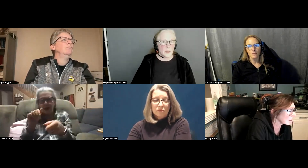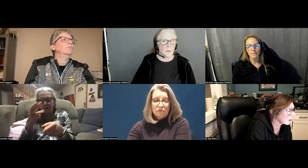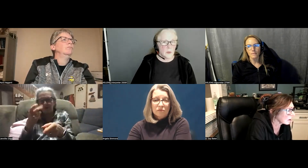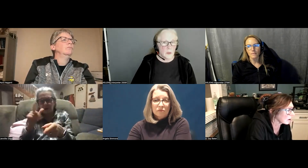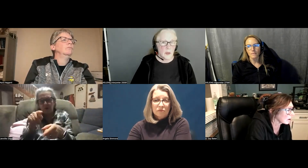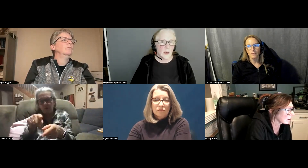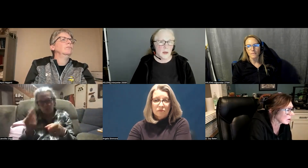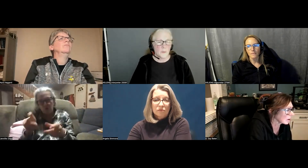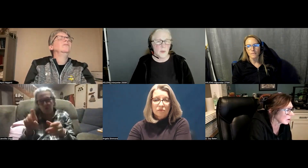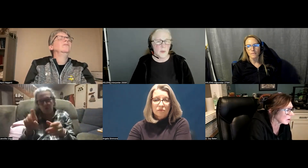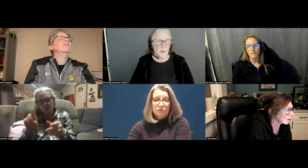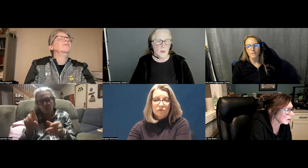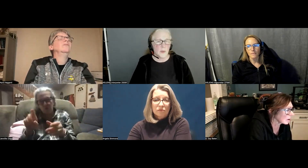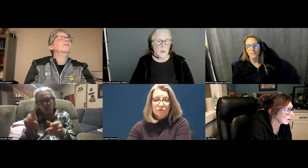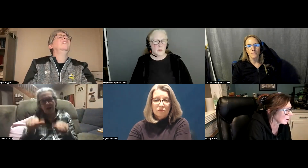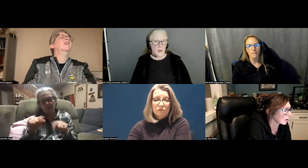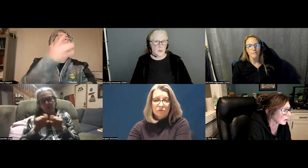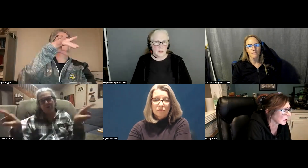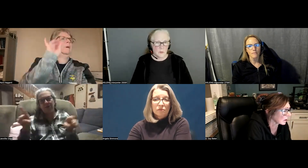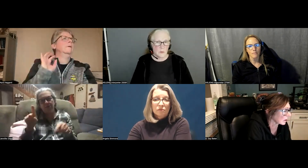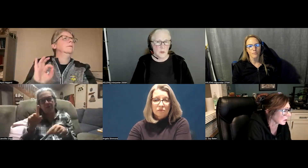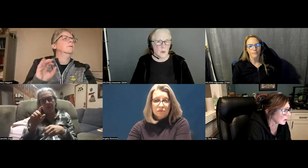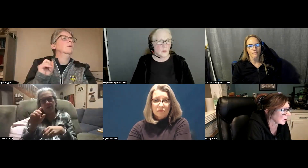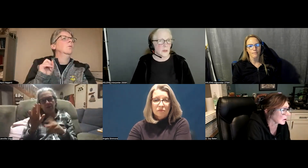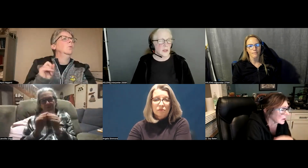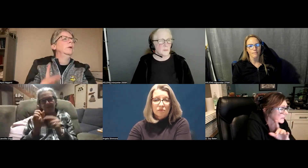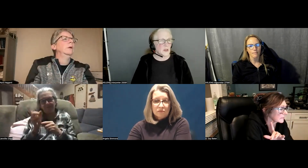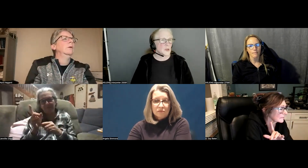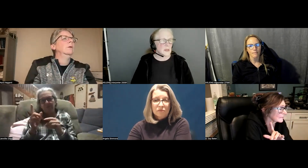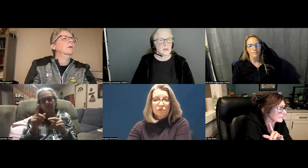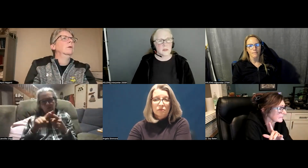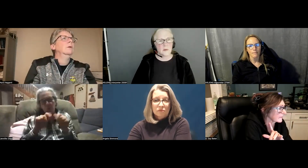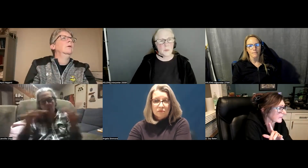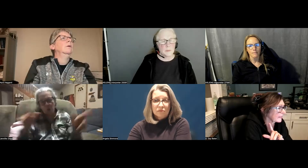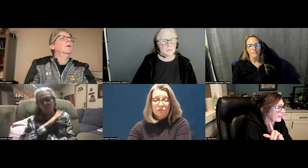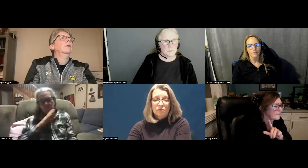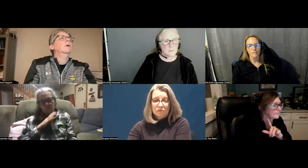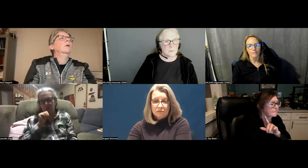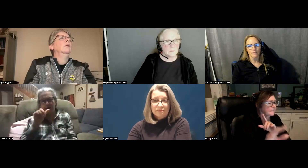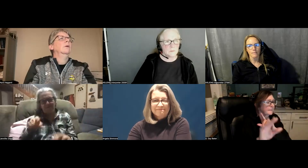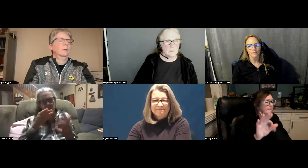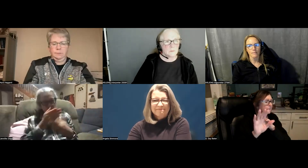to all the people, and that we have a chance to look at that and make sure that gets sent to everyone.